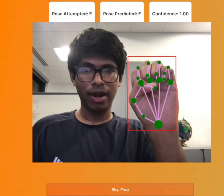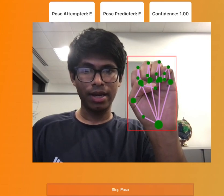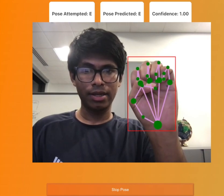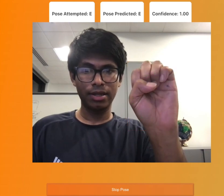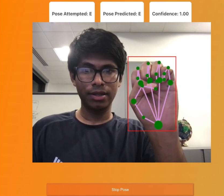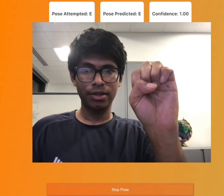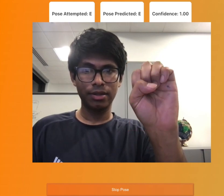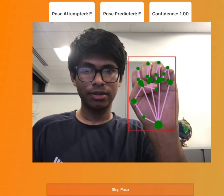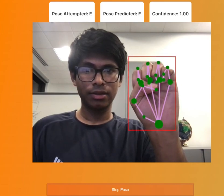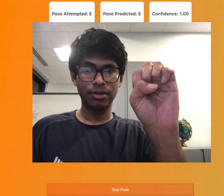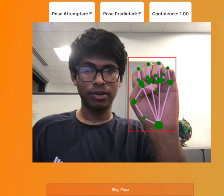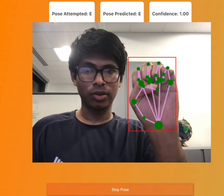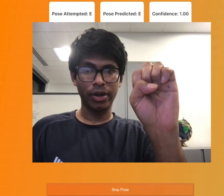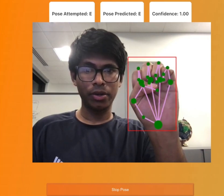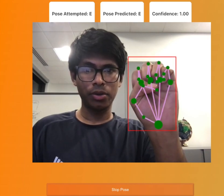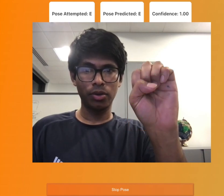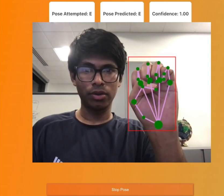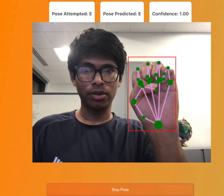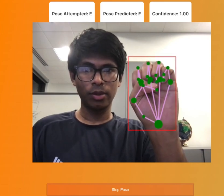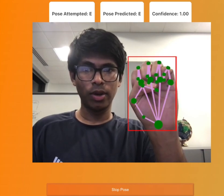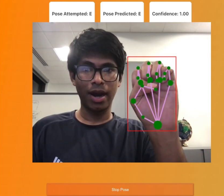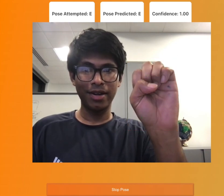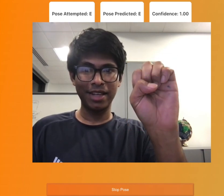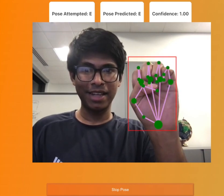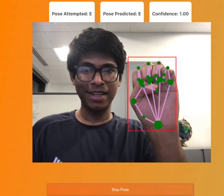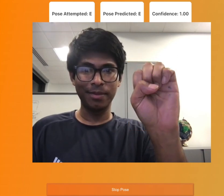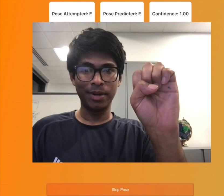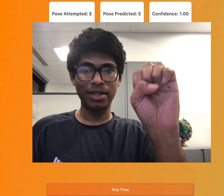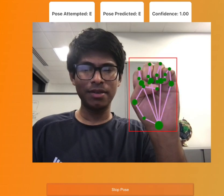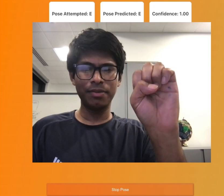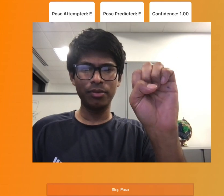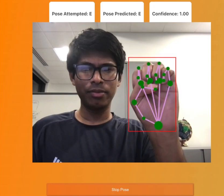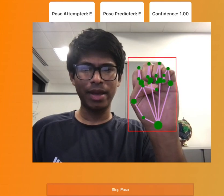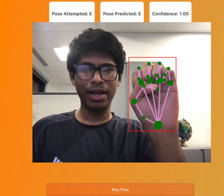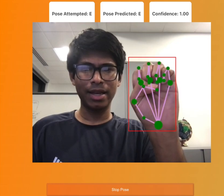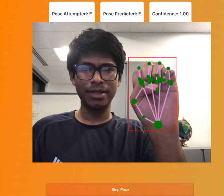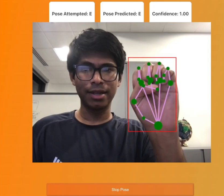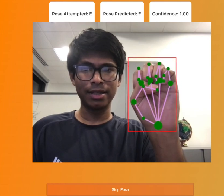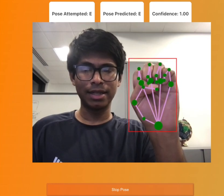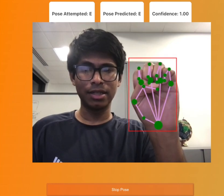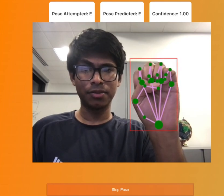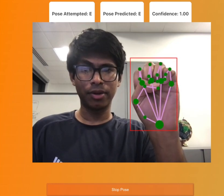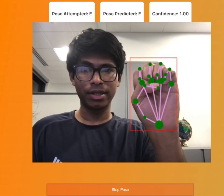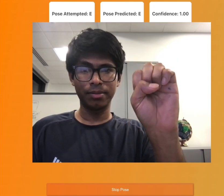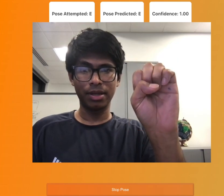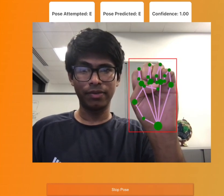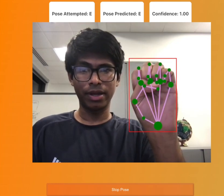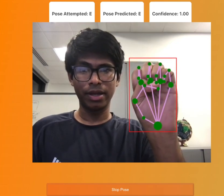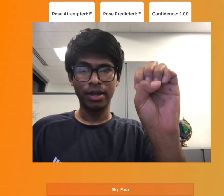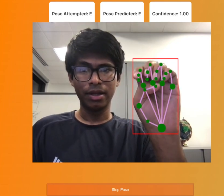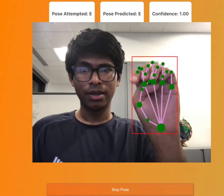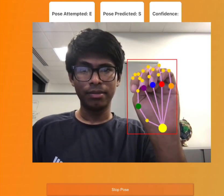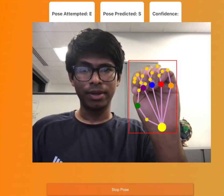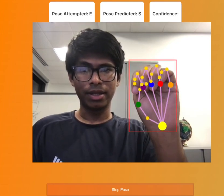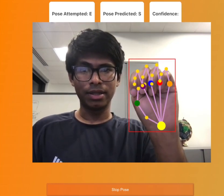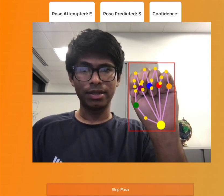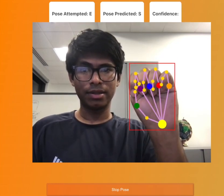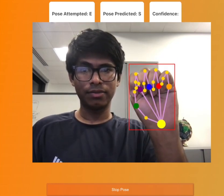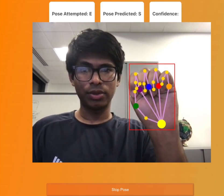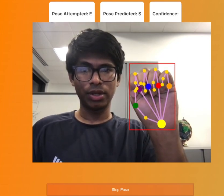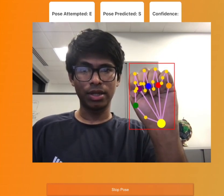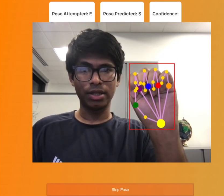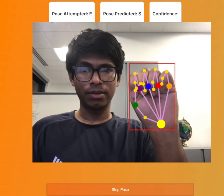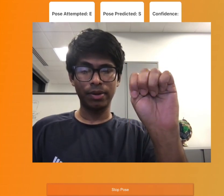perfectly right. So here you go, you learned E. But if you make any subtle changes, for example, if I make